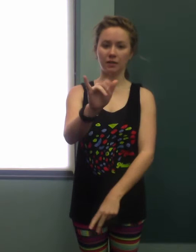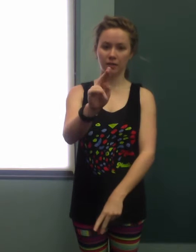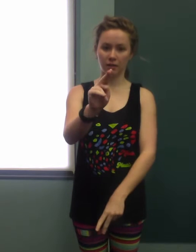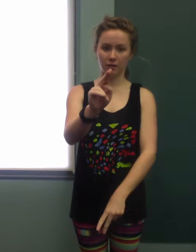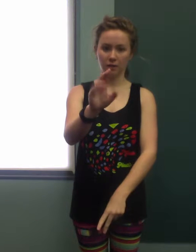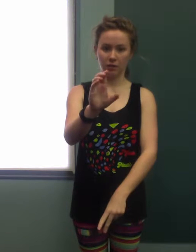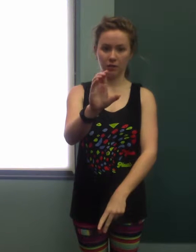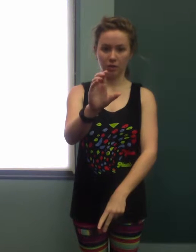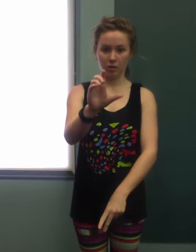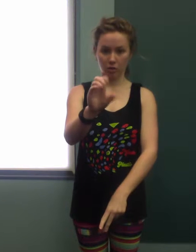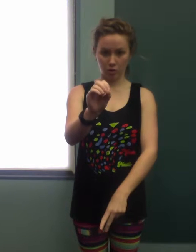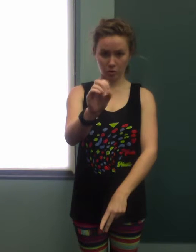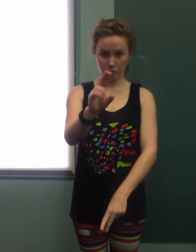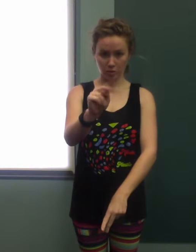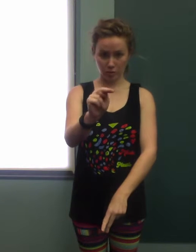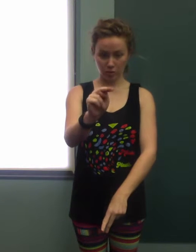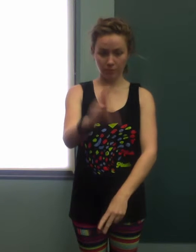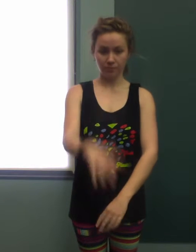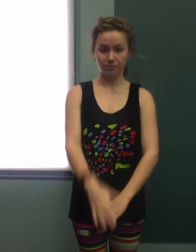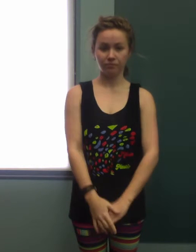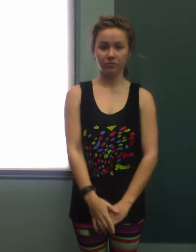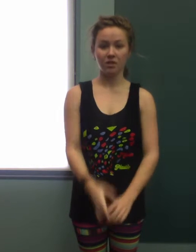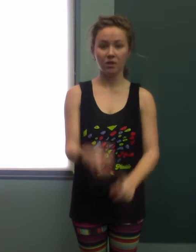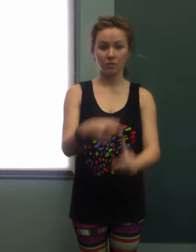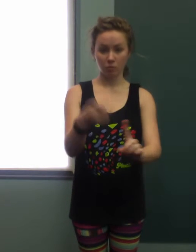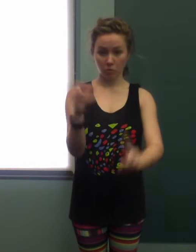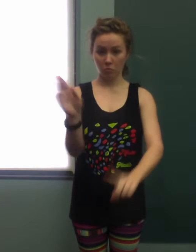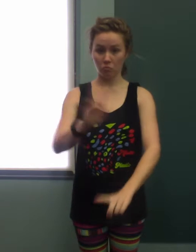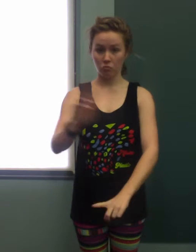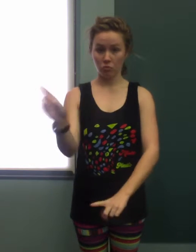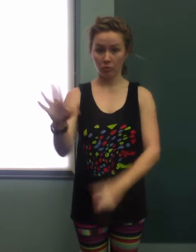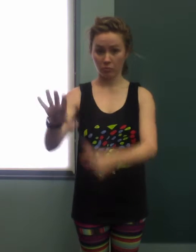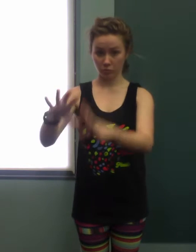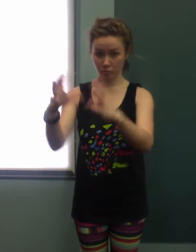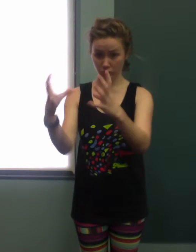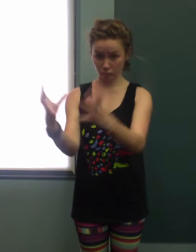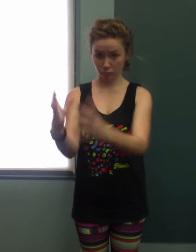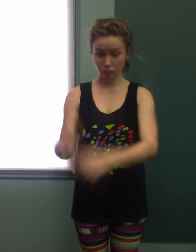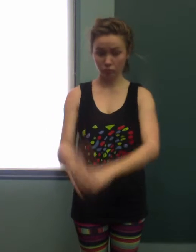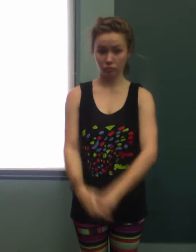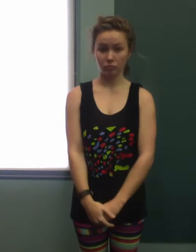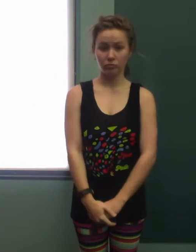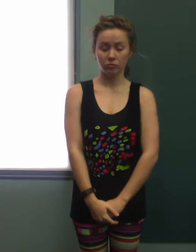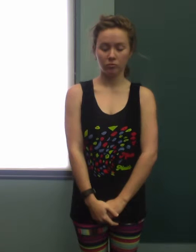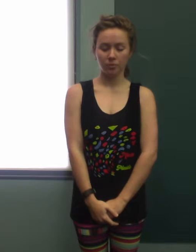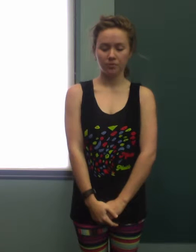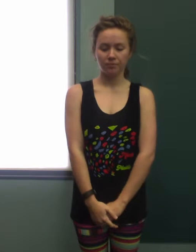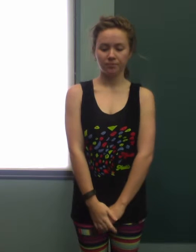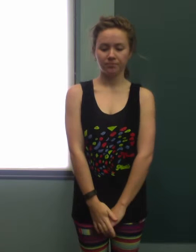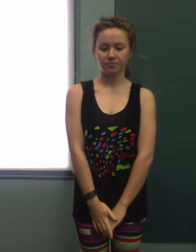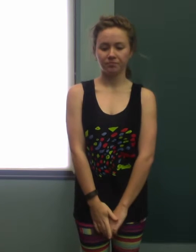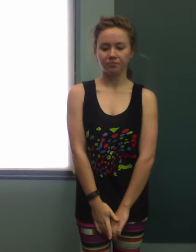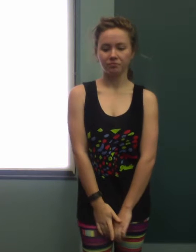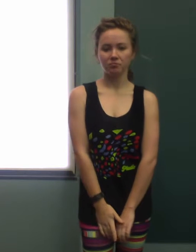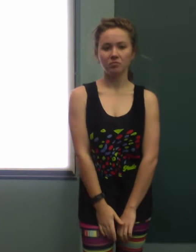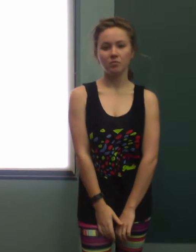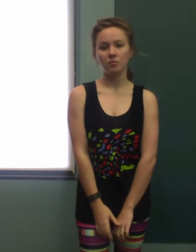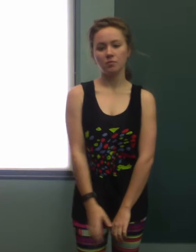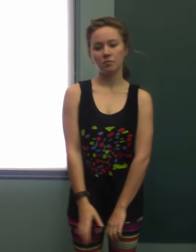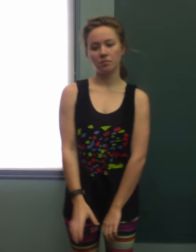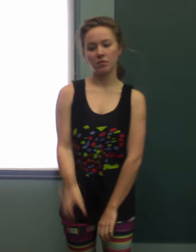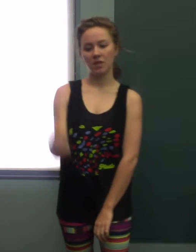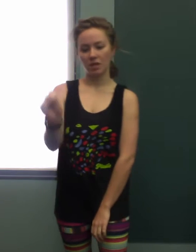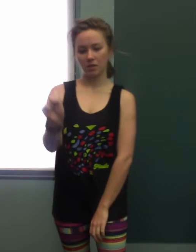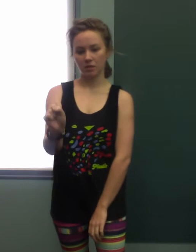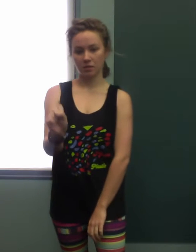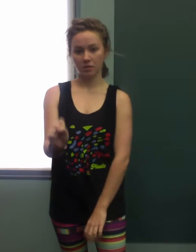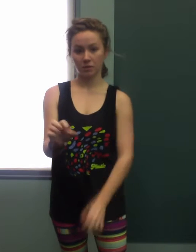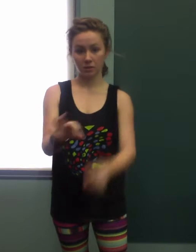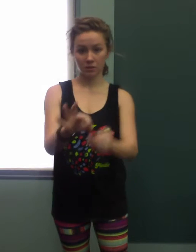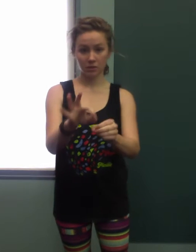Southern politicians saw the election of Lincoln as an act of war. On February 11,